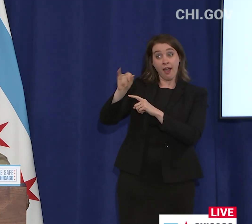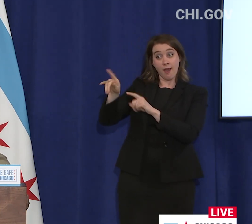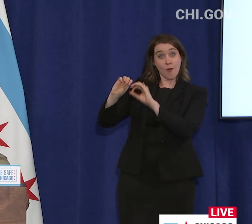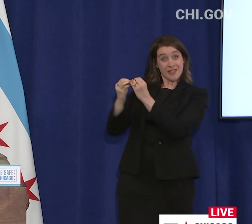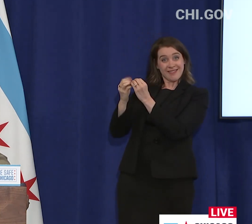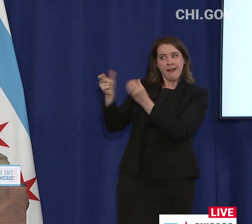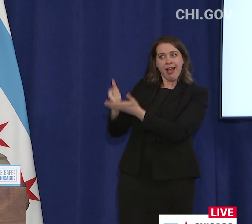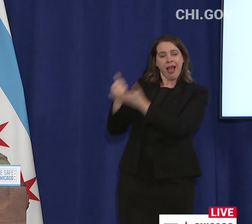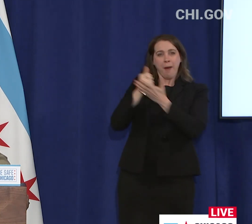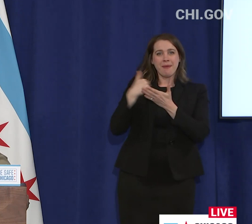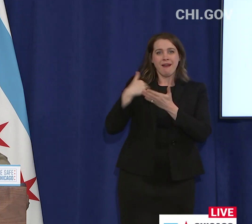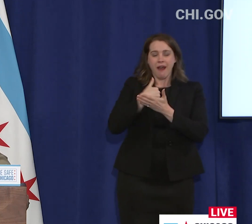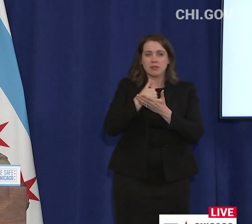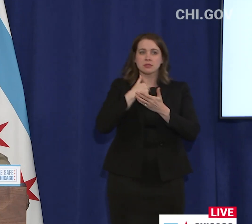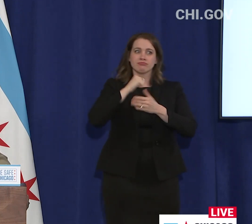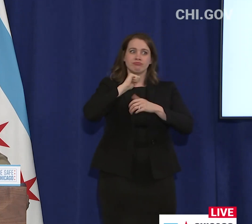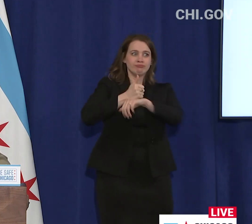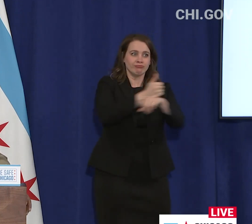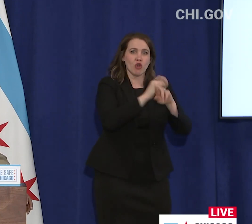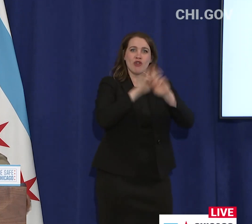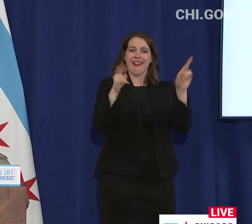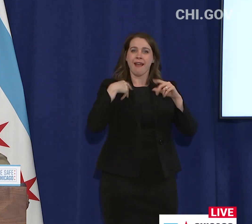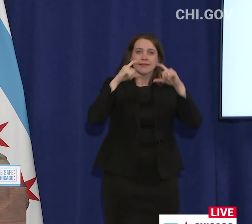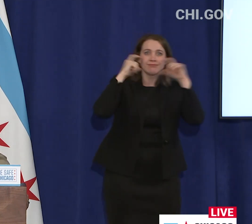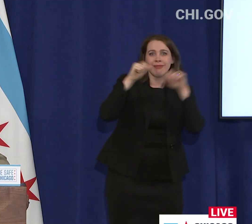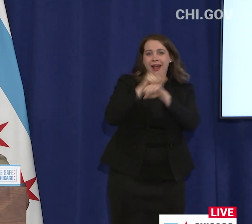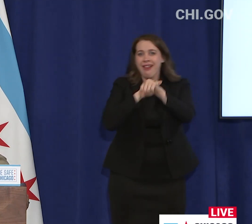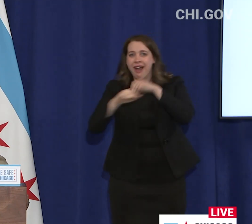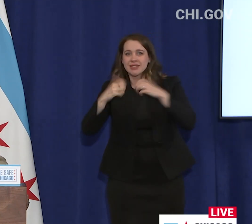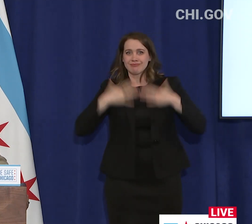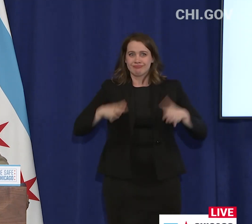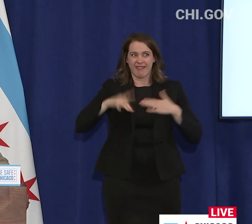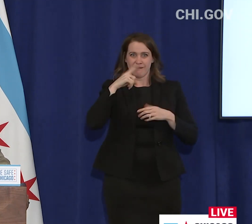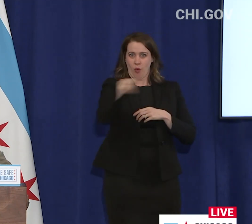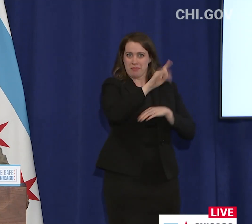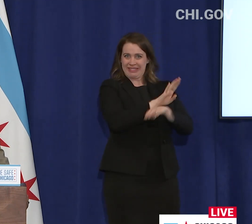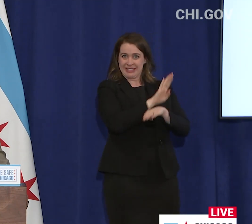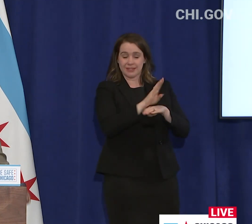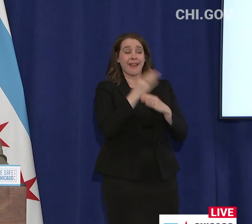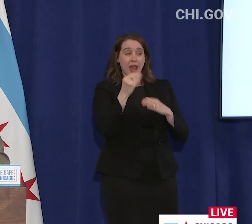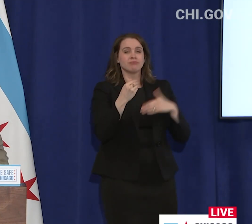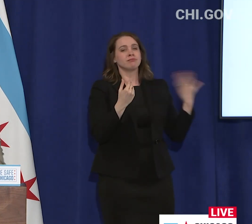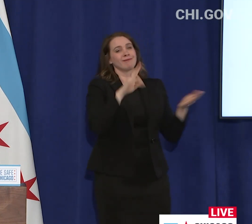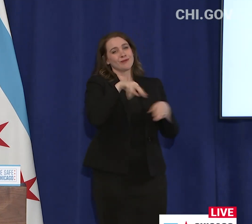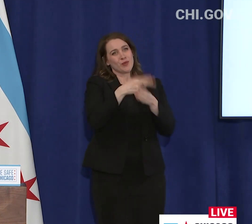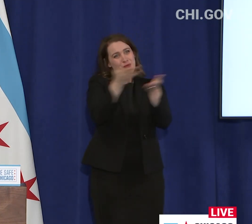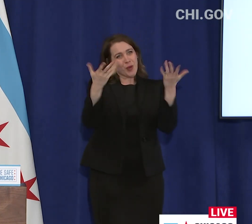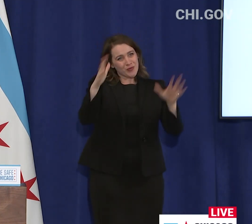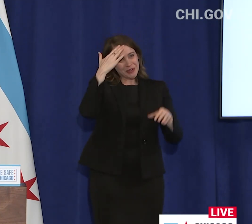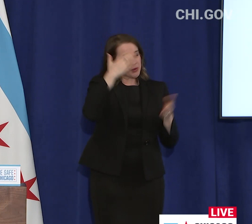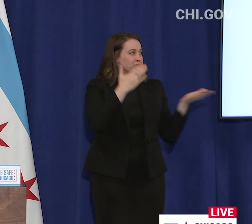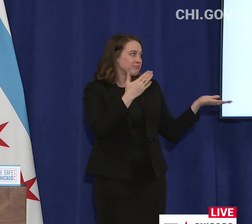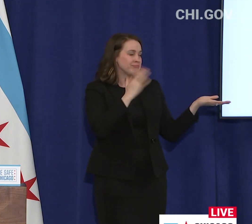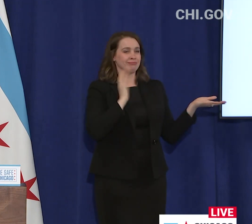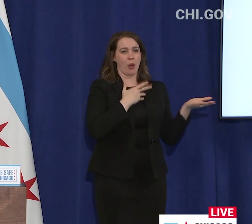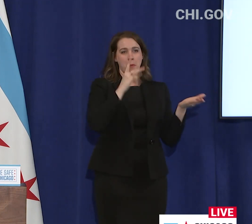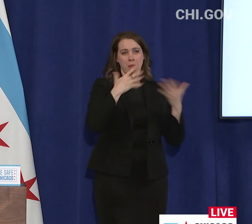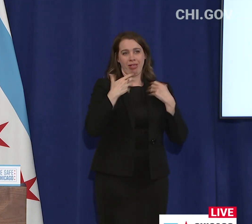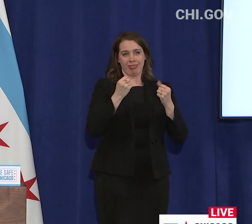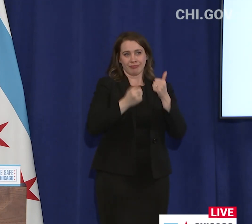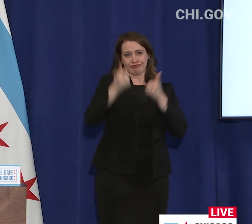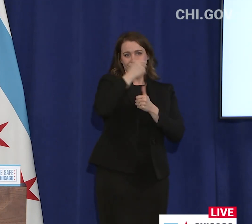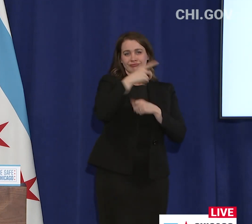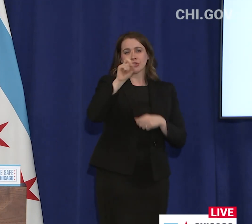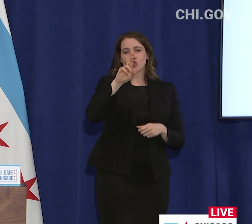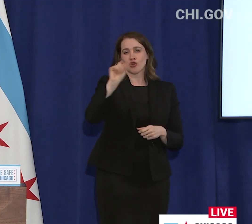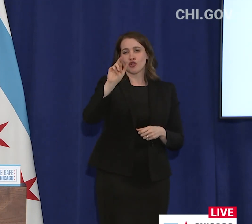our PPE marketplace. And a woman you all know, our Public Health Commissioner, Dr. Arwady. For the past 2